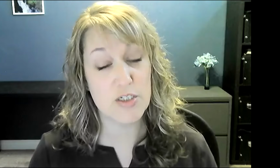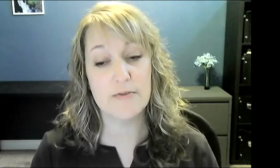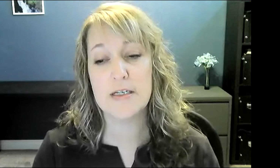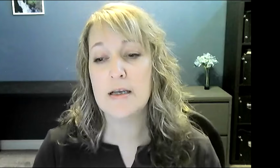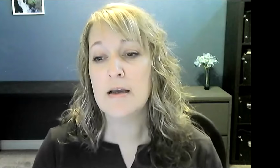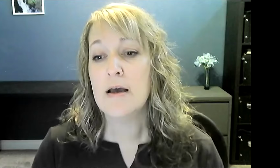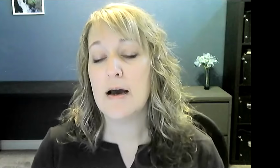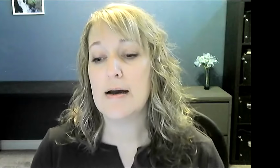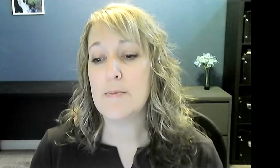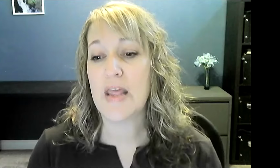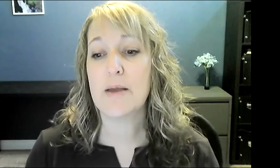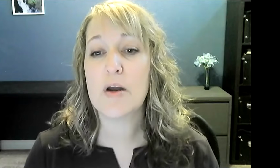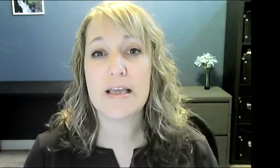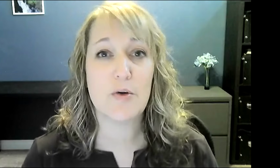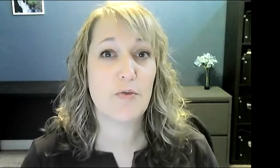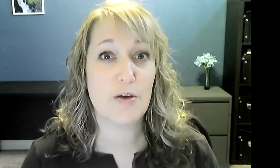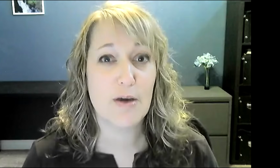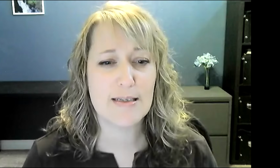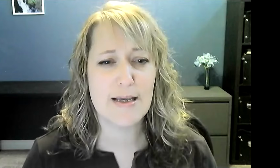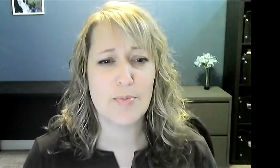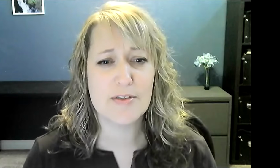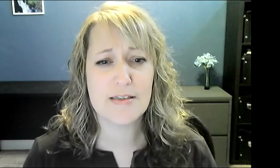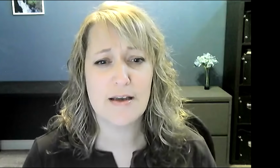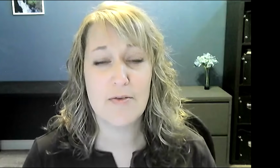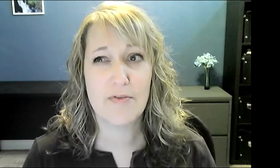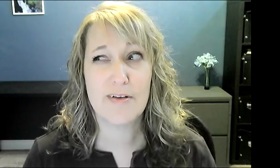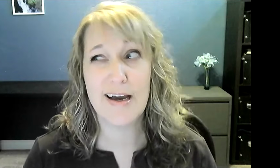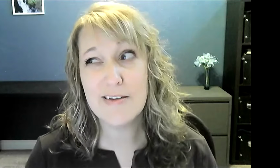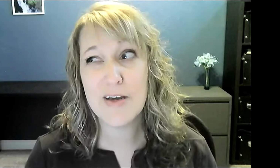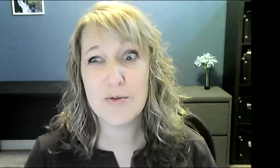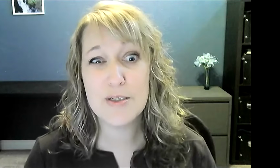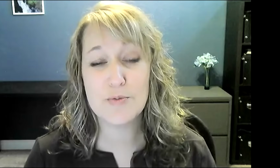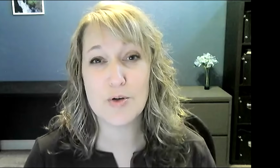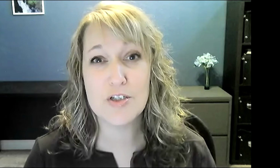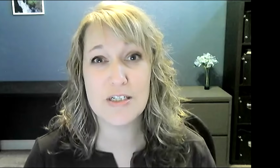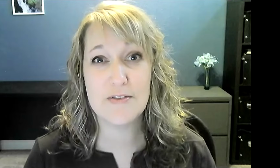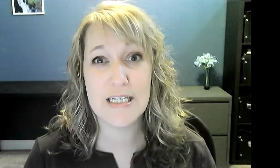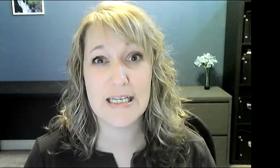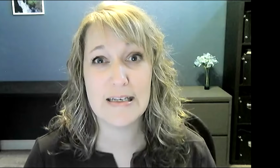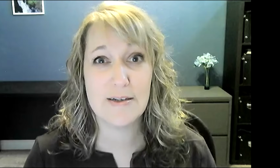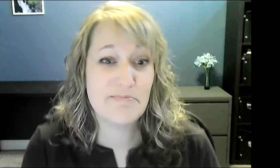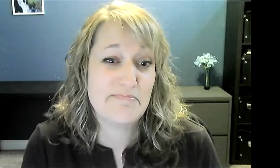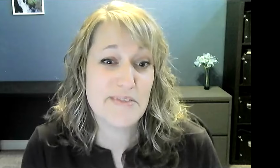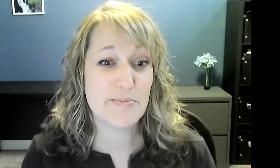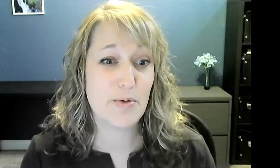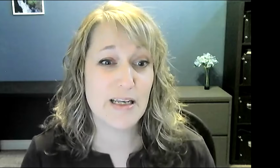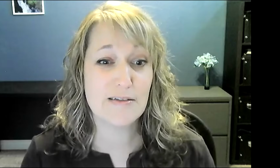shift. And I want to give you a few examples of kind of how we do role shift in spoken